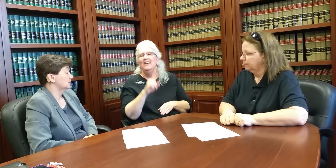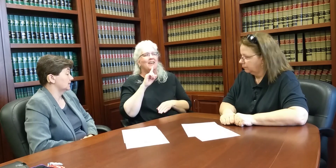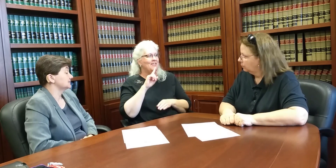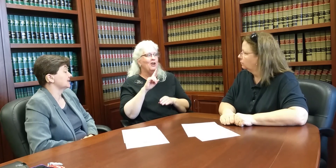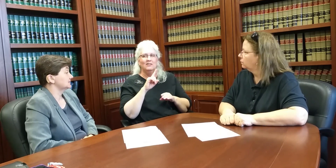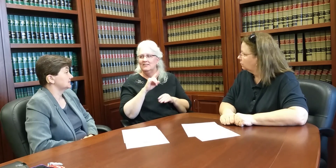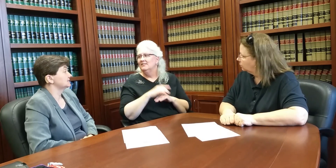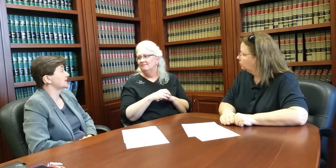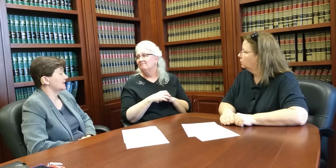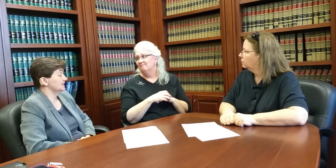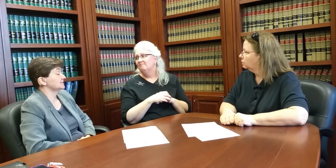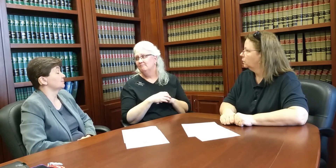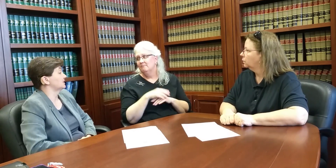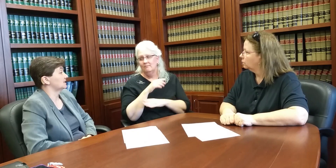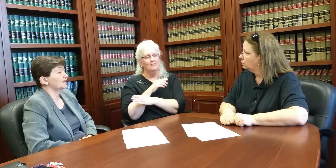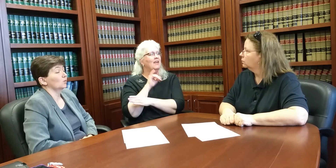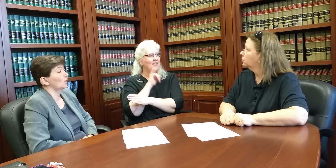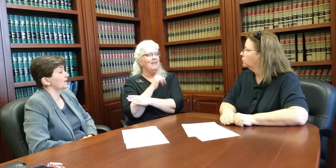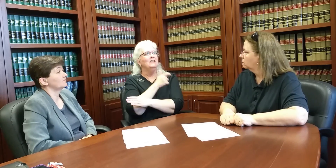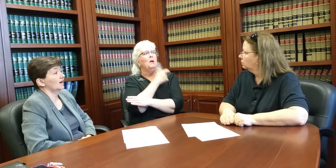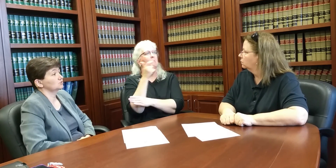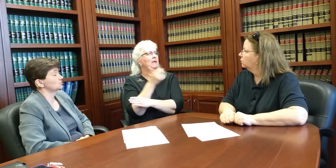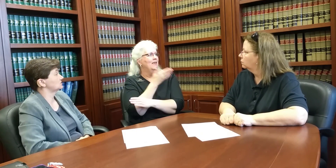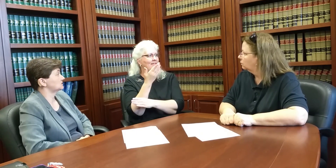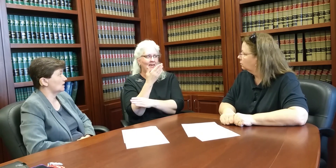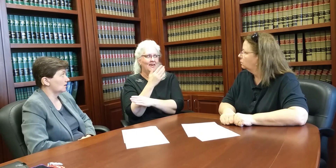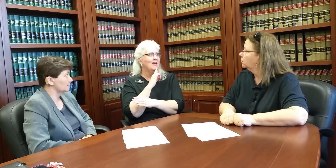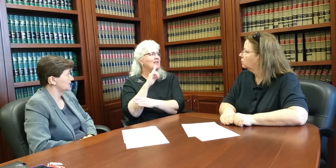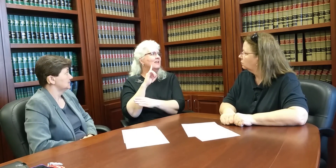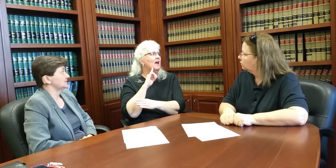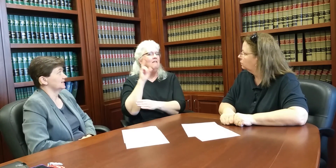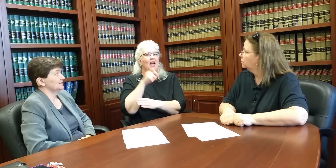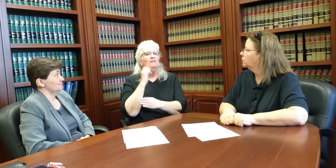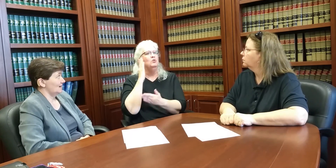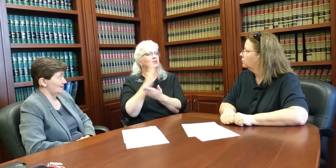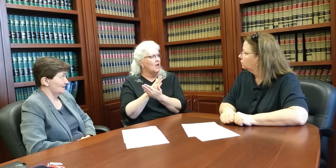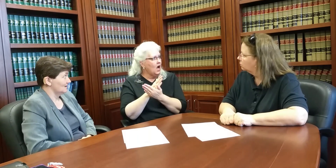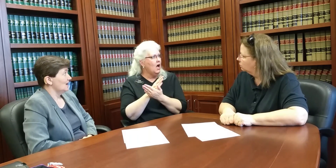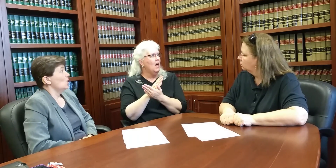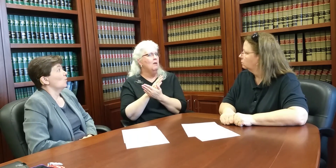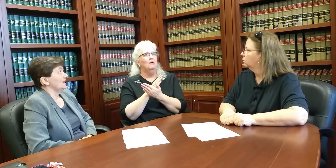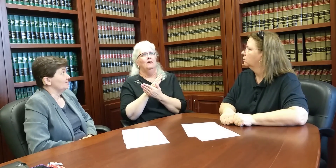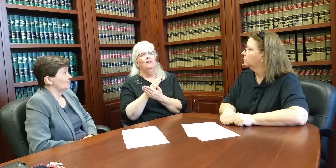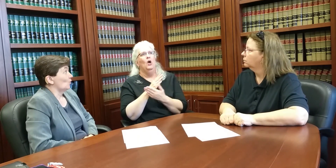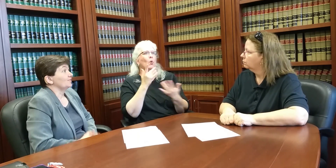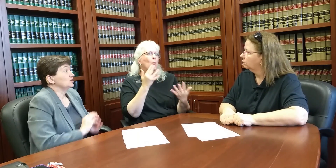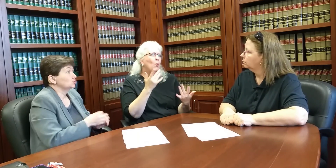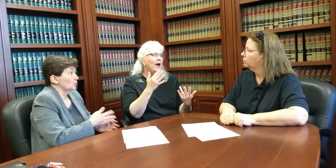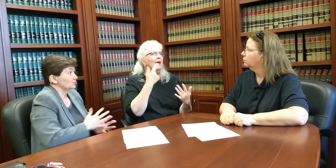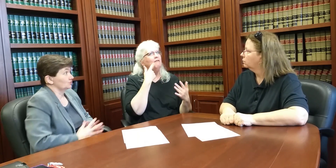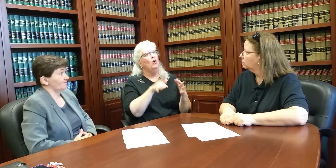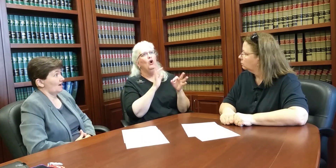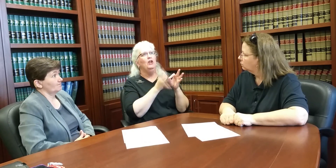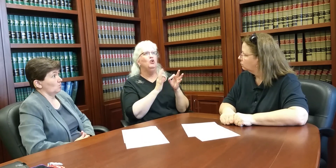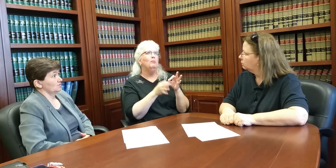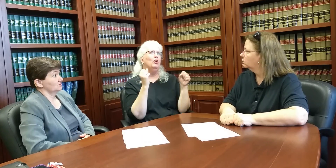Yeah, that is a big thing. We have got to stop standing by, waiting for the interpreters to fight for us,